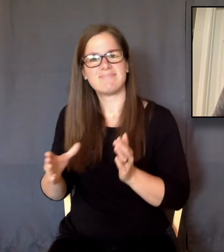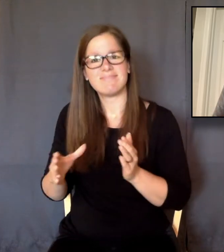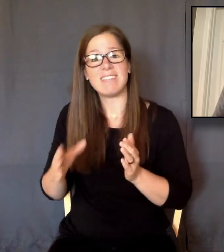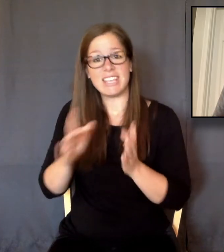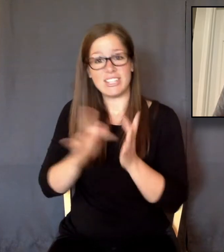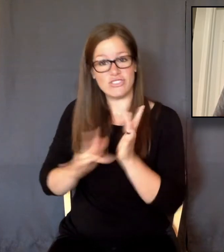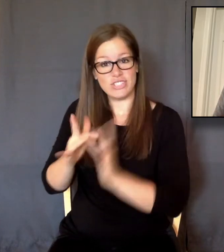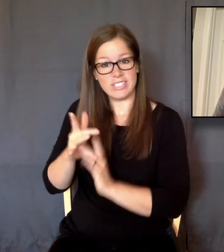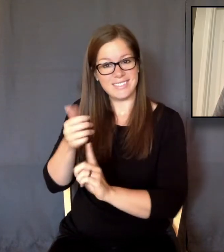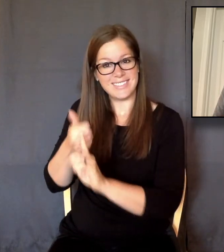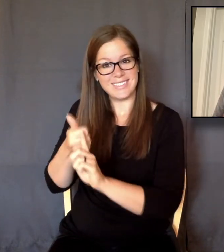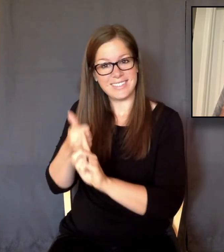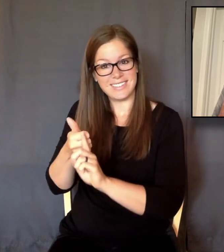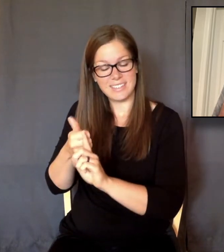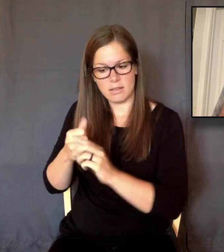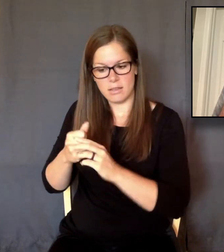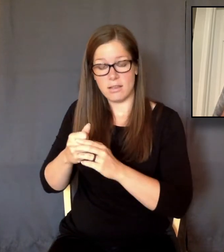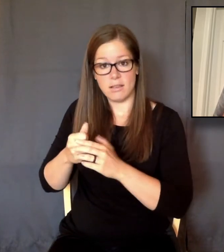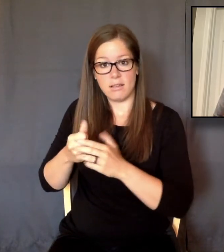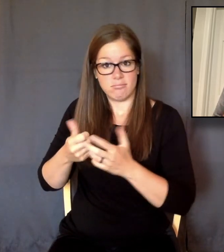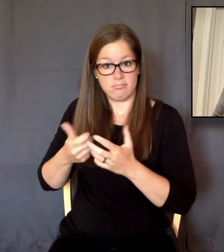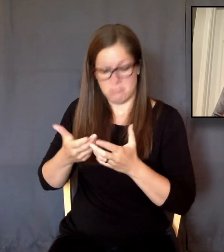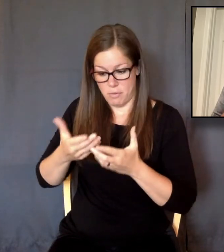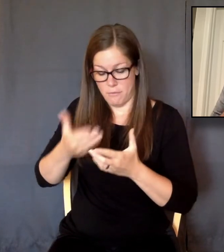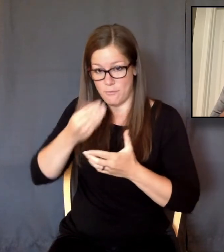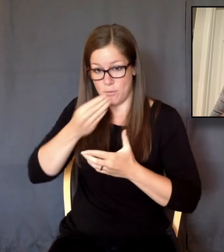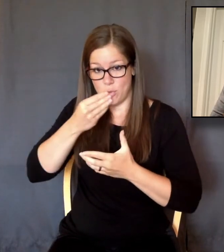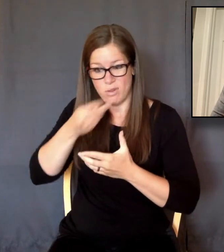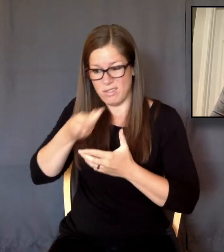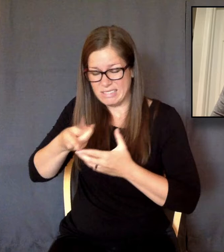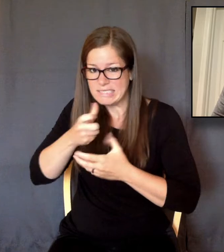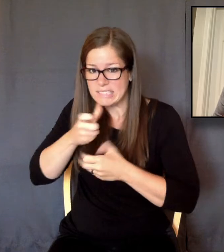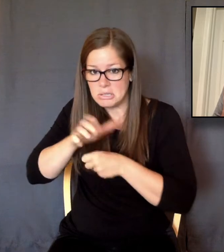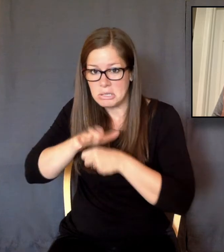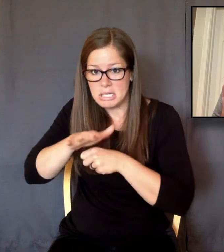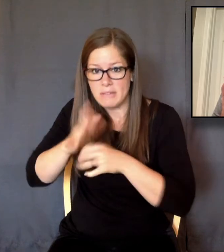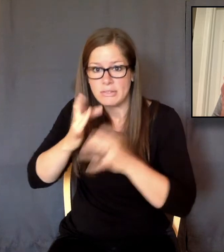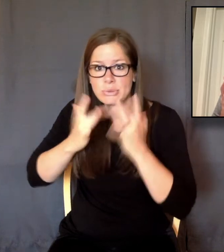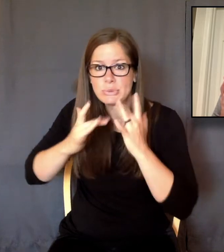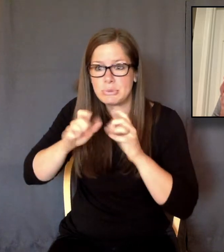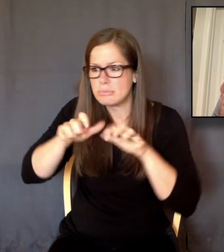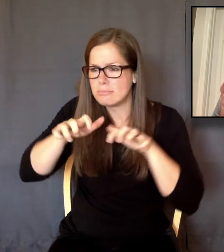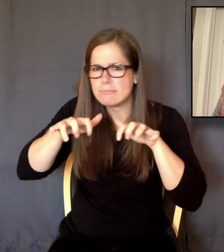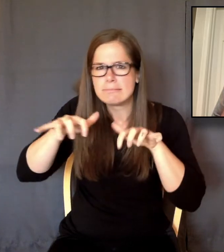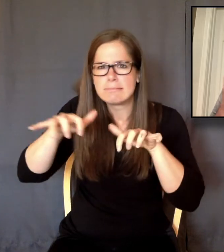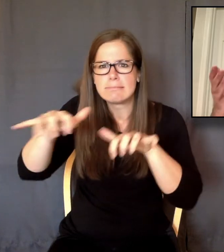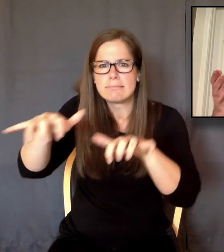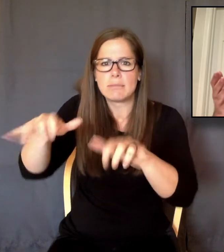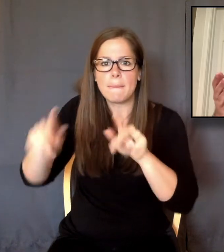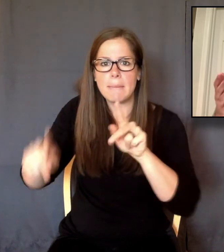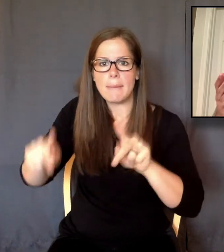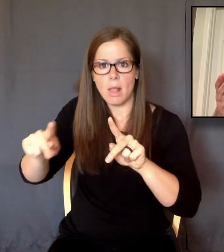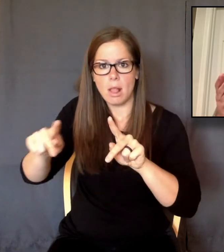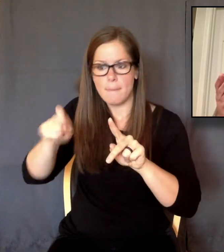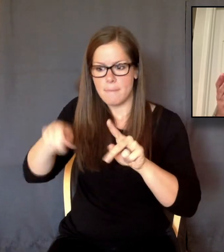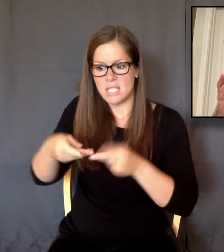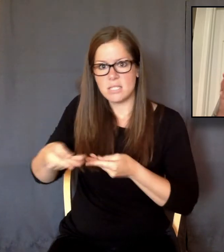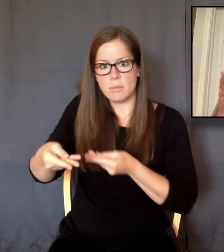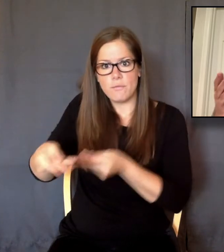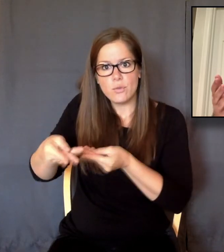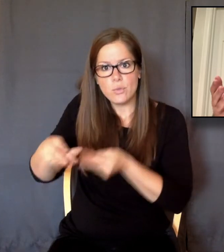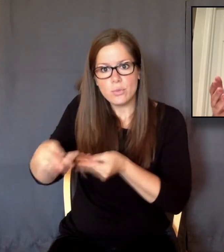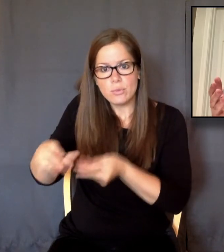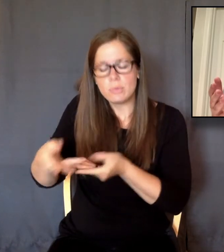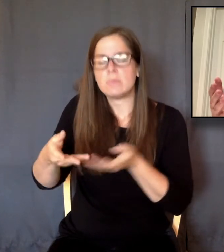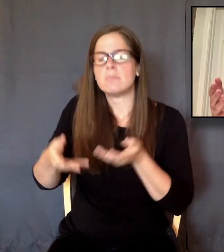in the miraculous realm, at least, for a man who, of course, was God, but for anyone in that sense, who can claim to do miracles, who